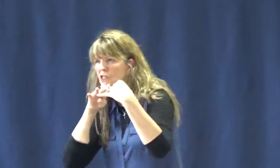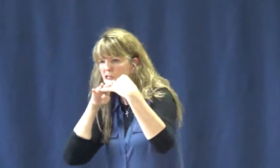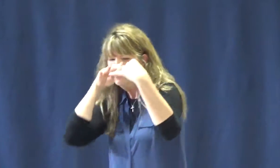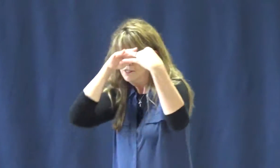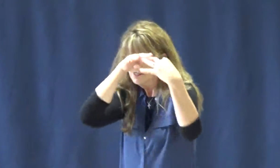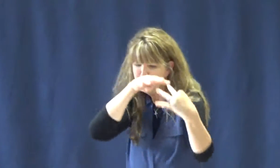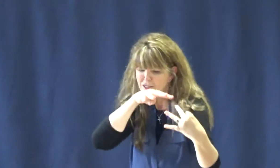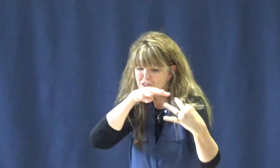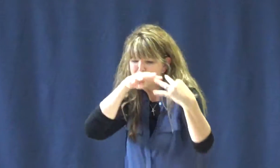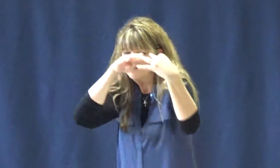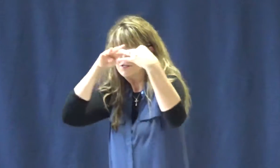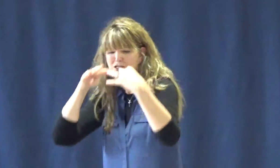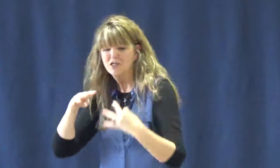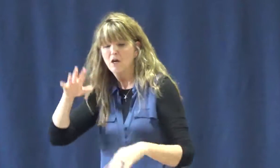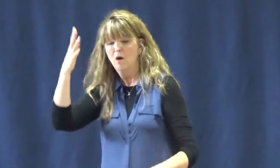turns into a declaration of war.